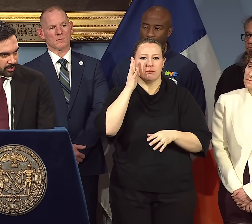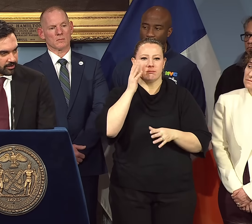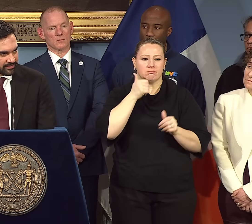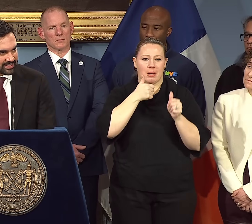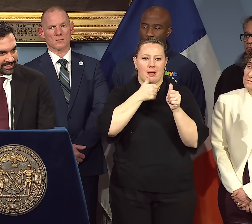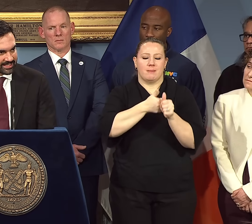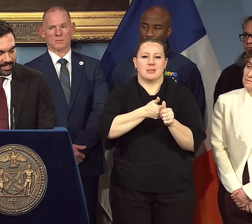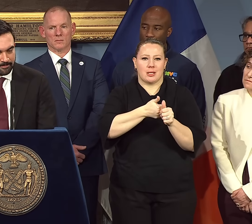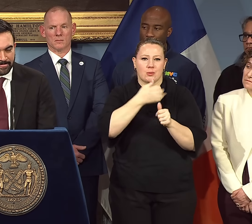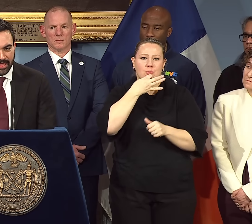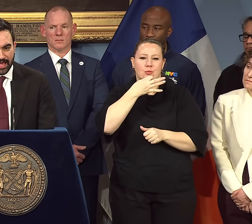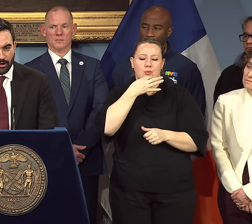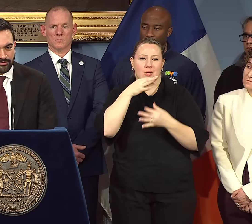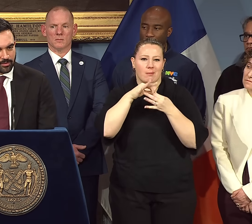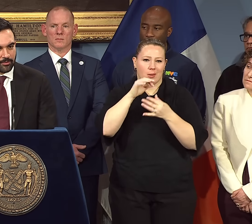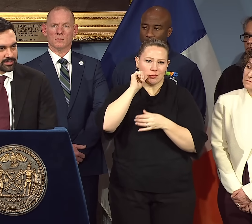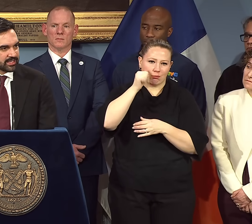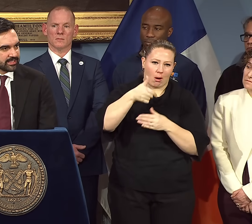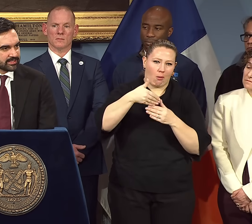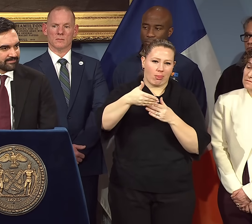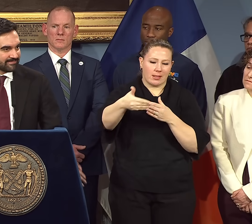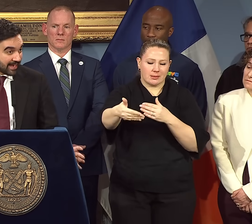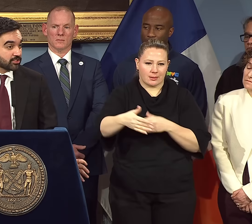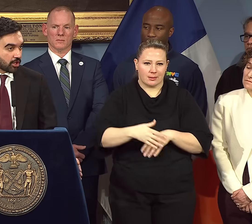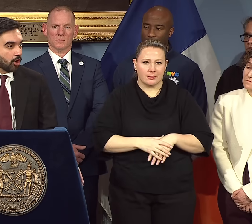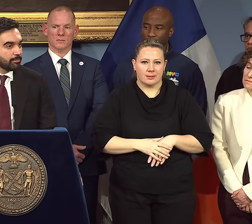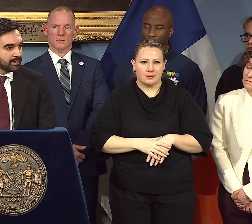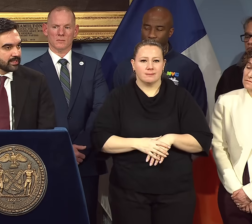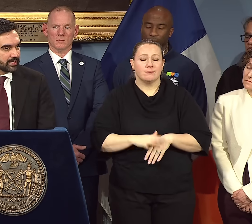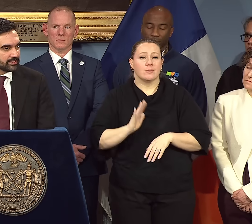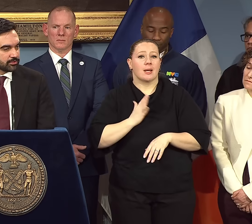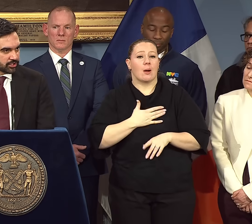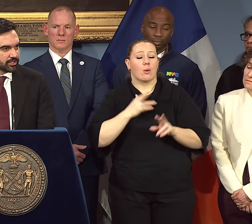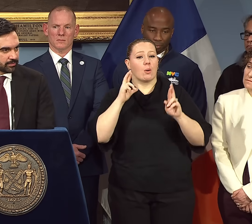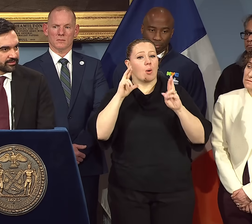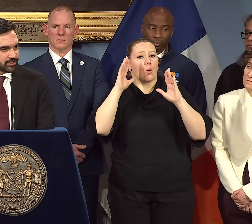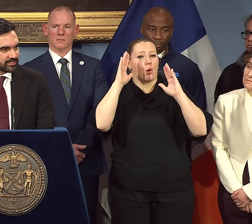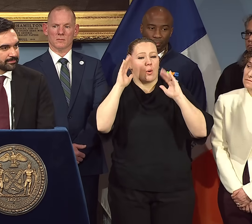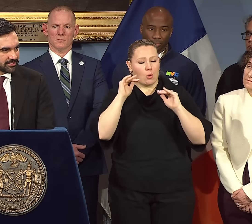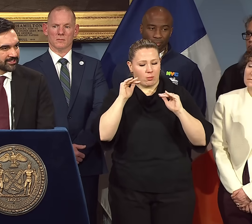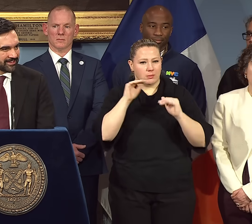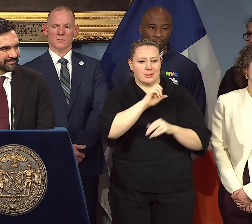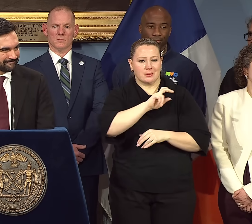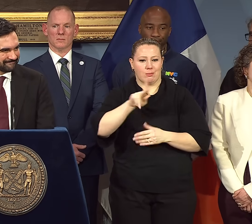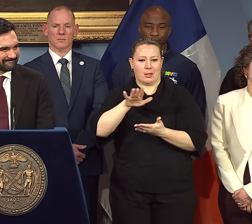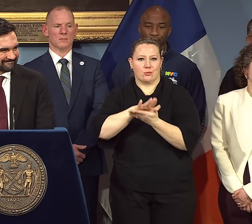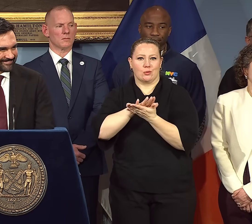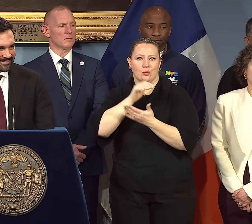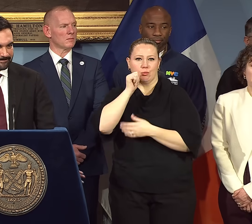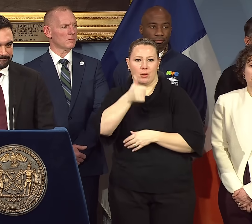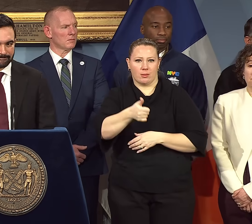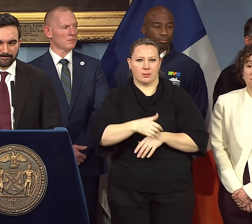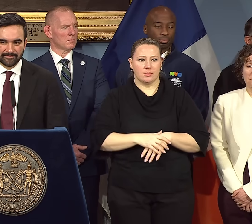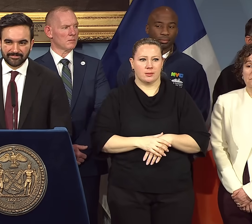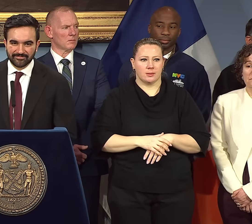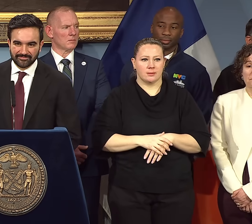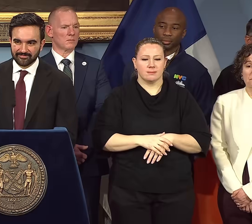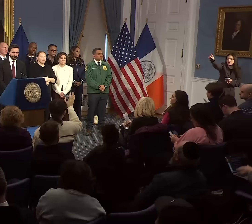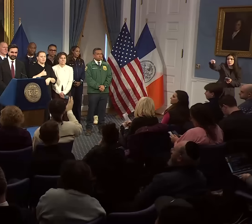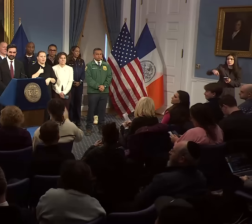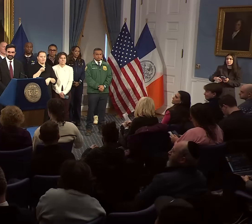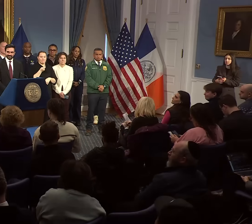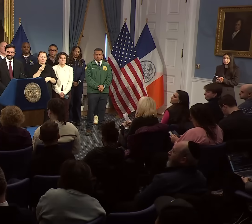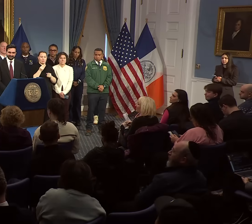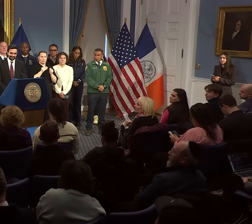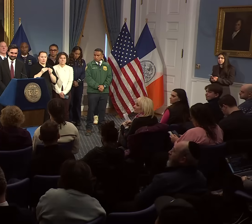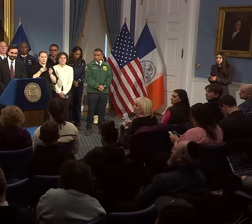around tomorrow and the days to come. However, what I will say is that is our hope, is to ensure that we return to in-person learning. We have time for a few more Moses